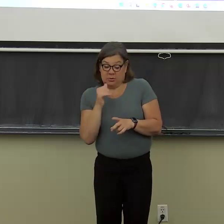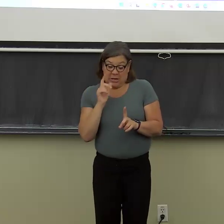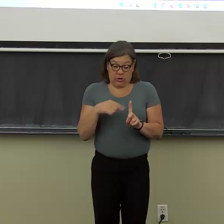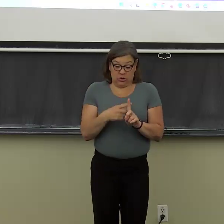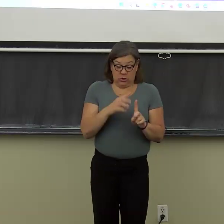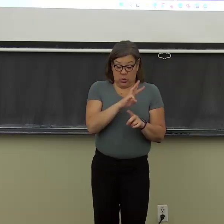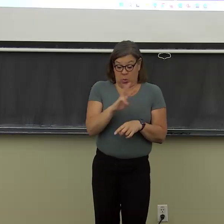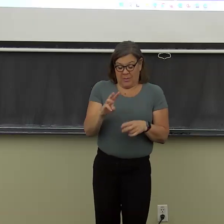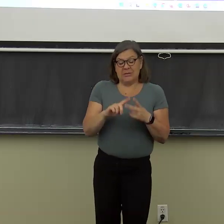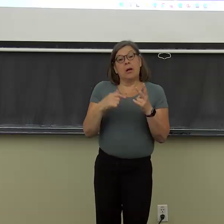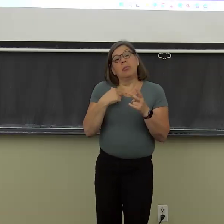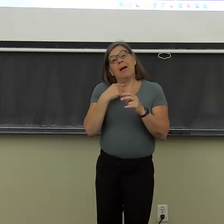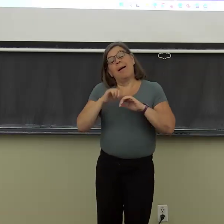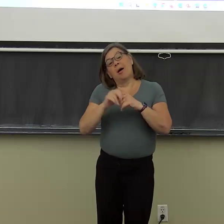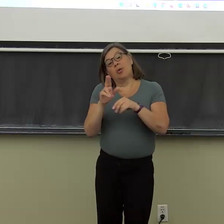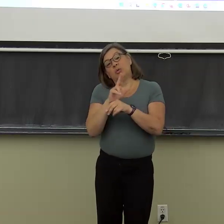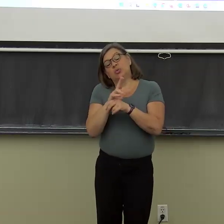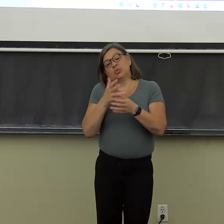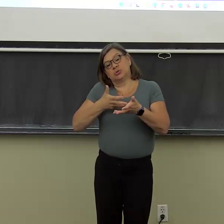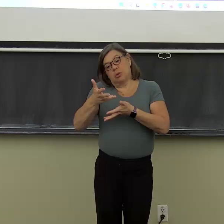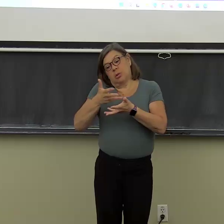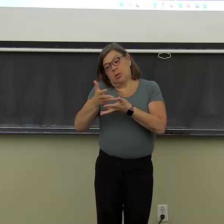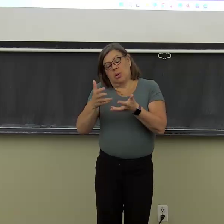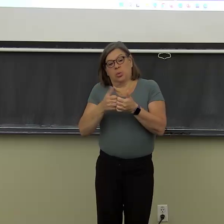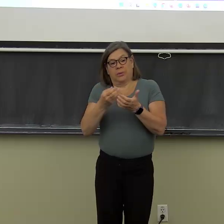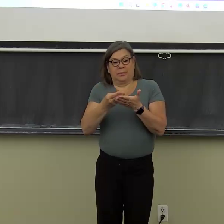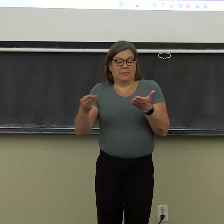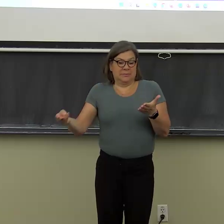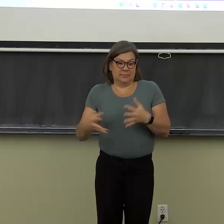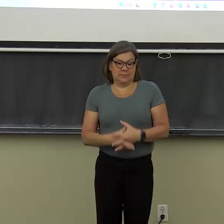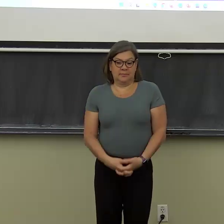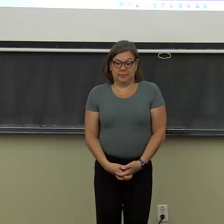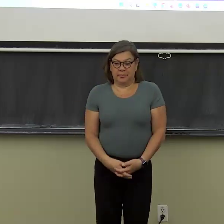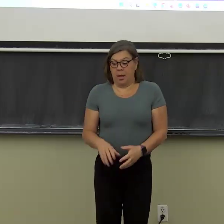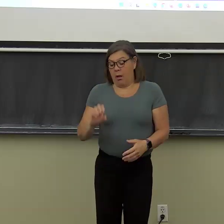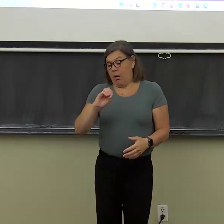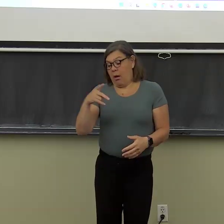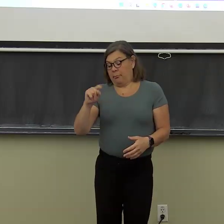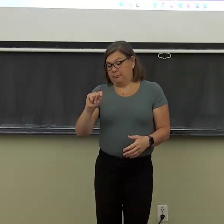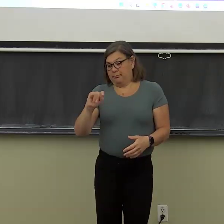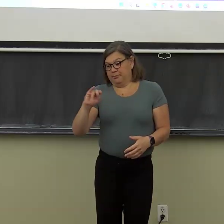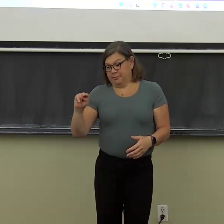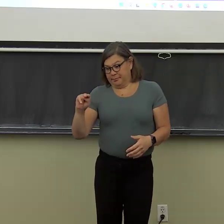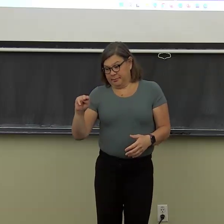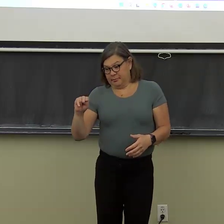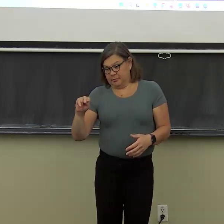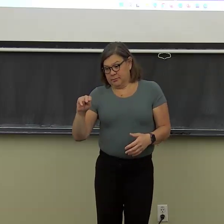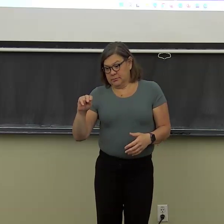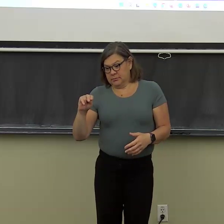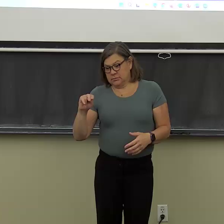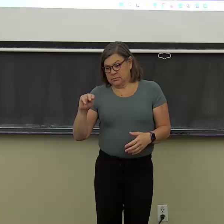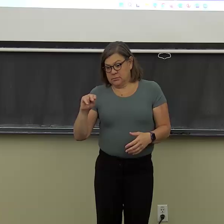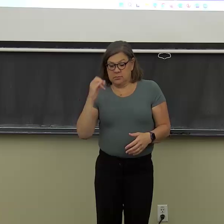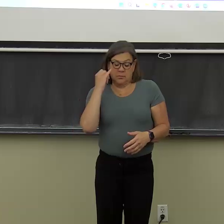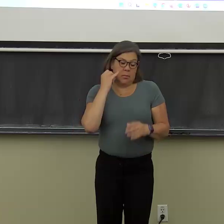websites, but how the users actually interact with the material. Mhm. Opt-in, but I would think like something where